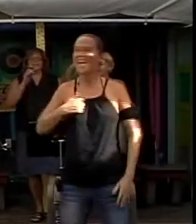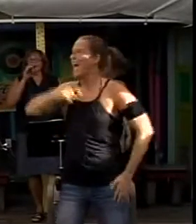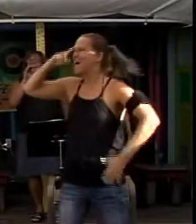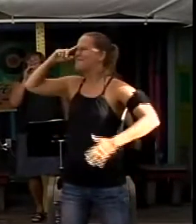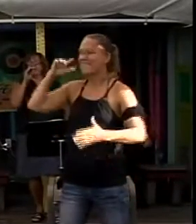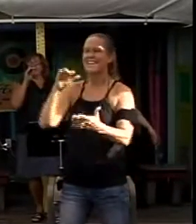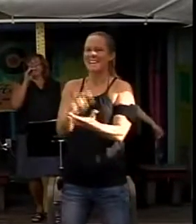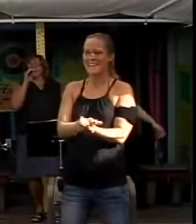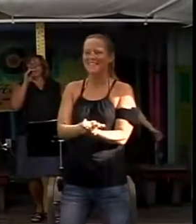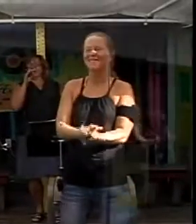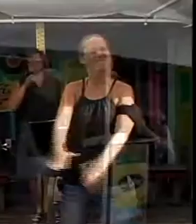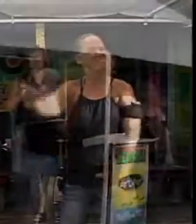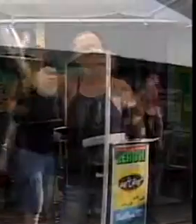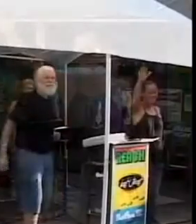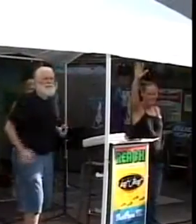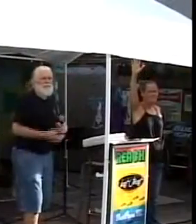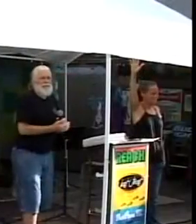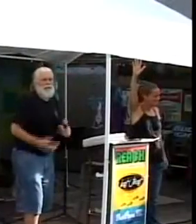Yeah. I